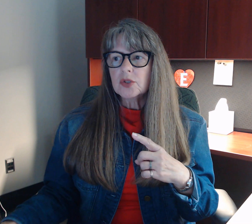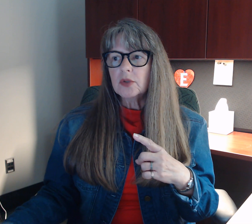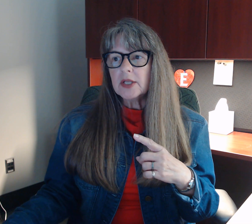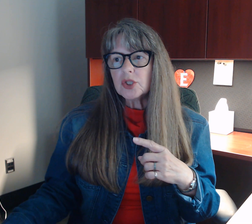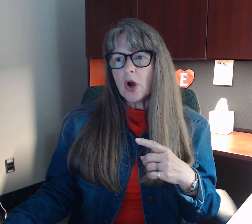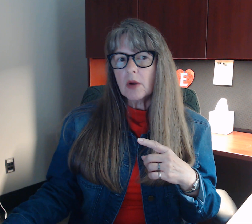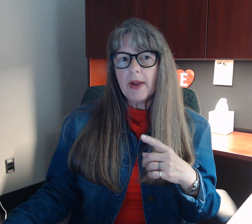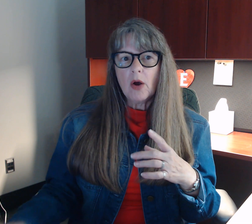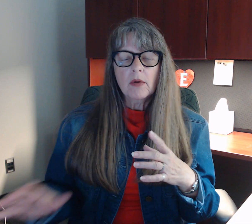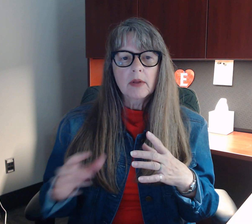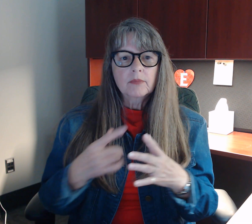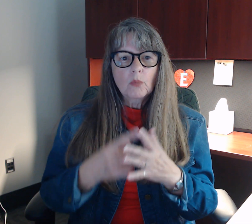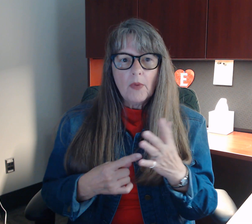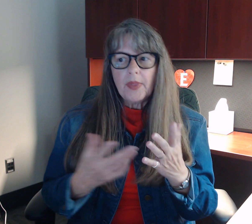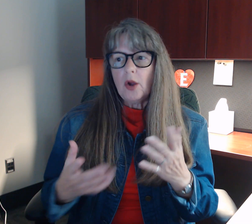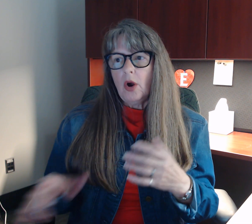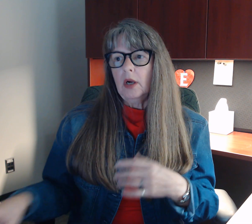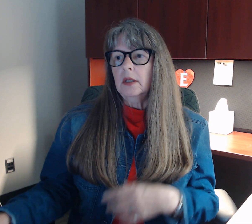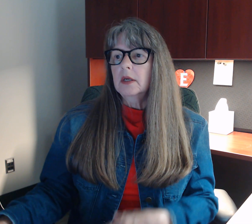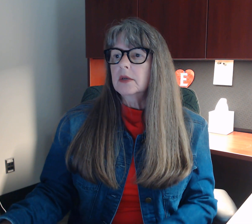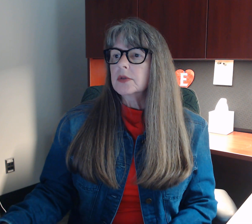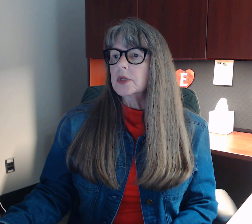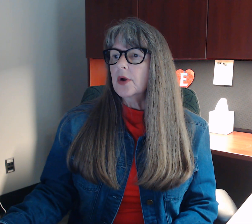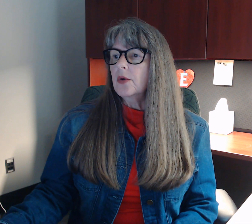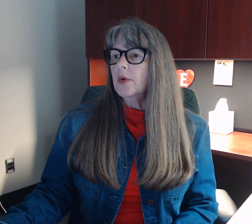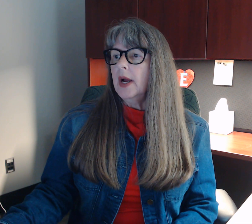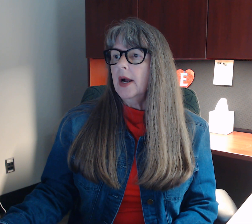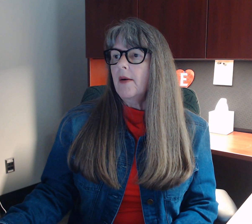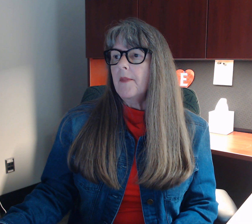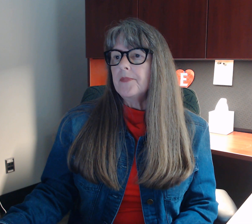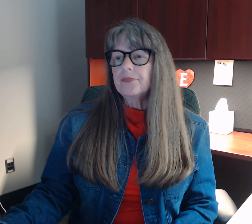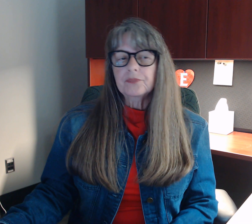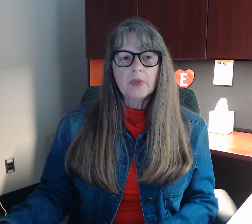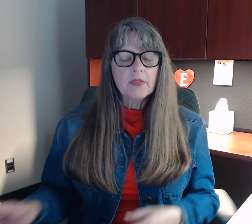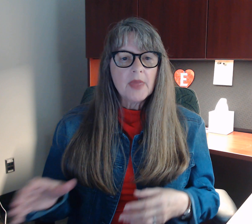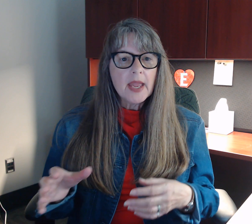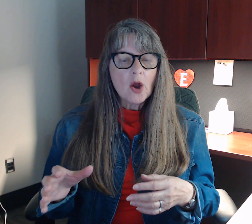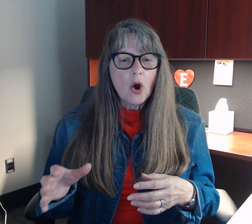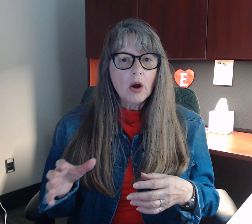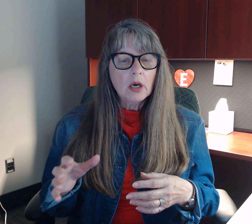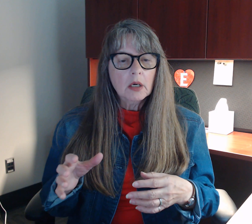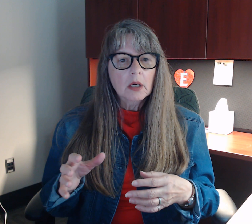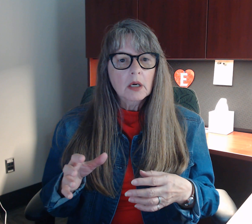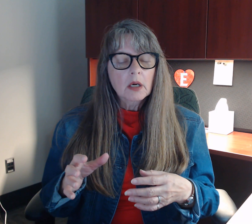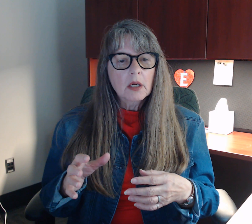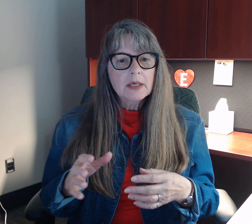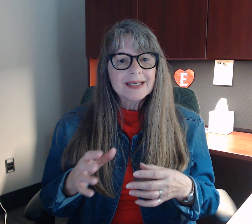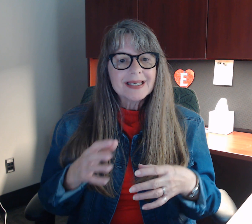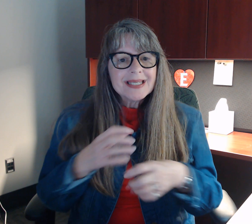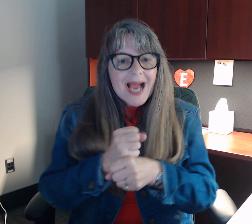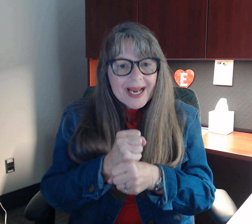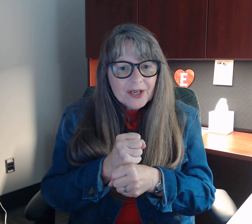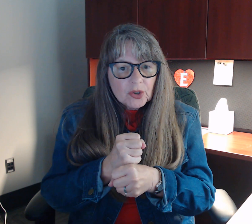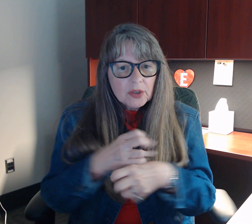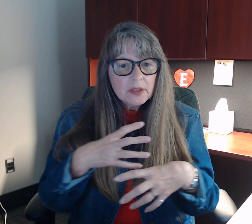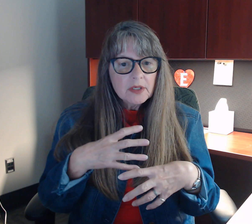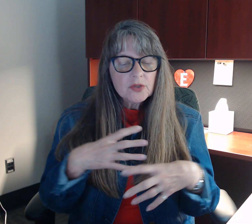let's talk about what they are. So they are tighter. So this